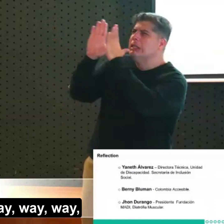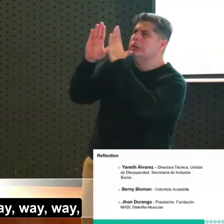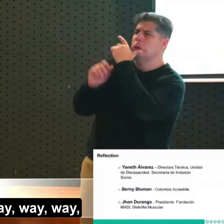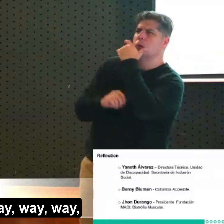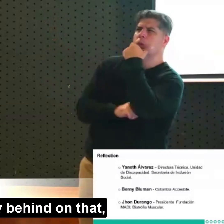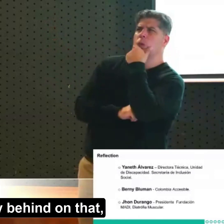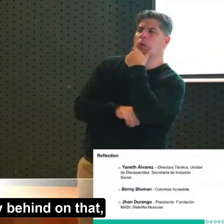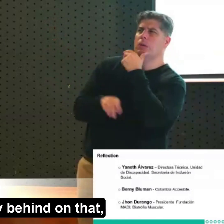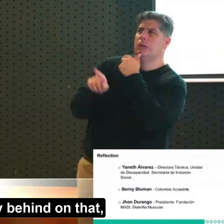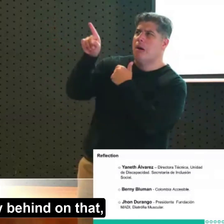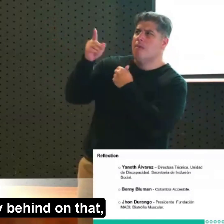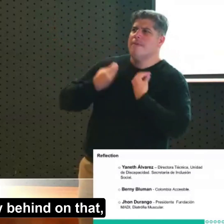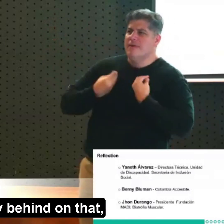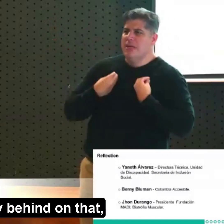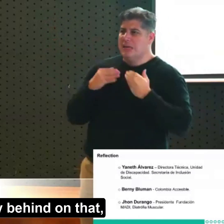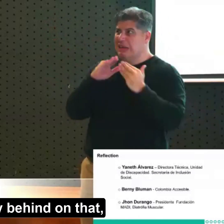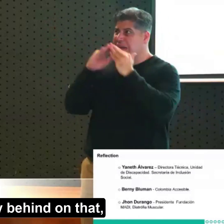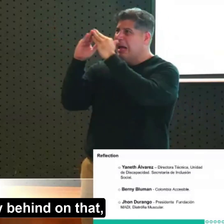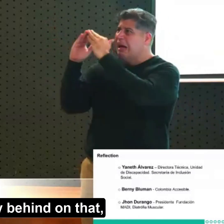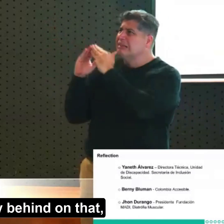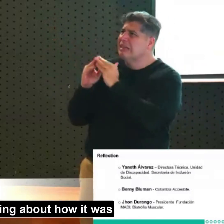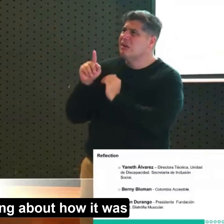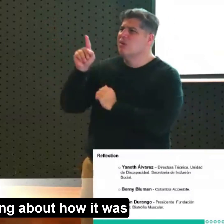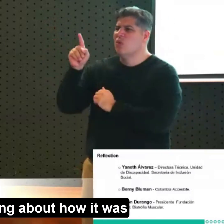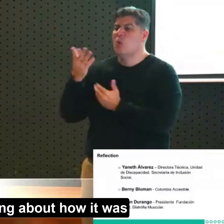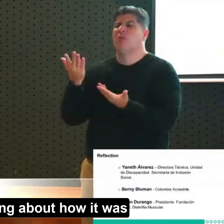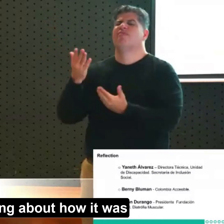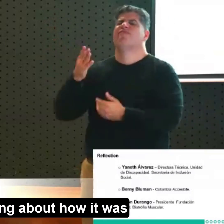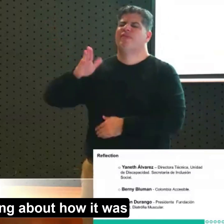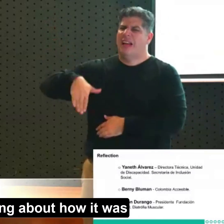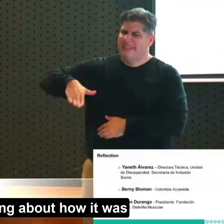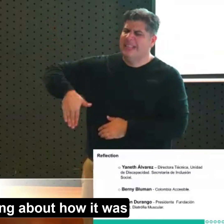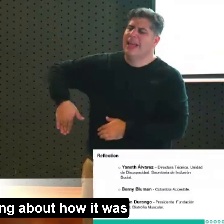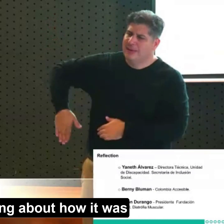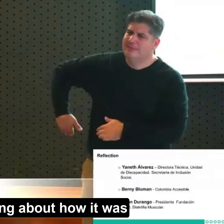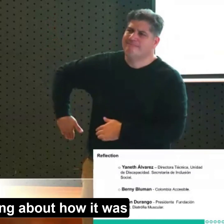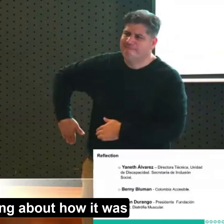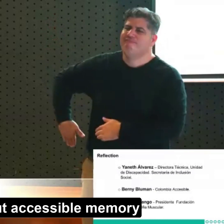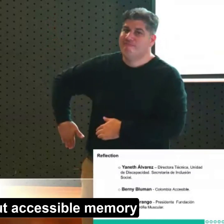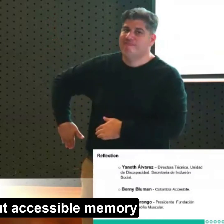is we're way behind on that. We're thinking about